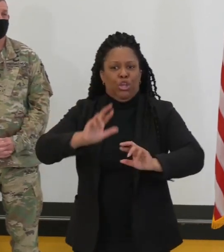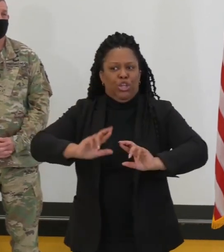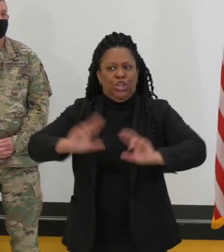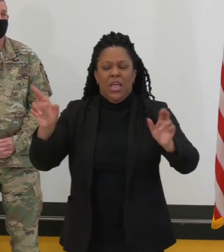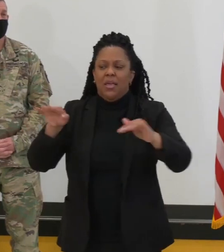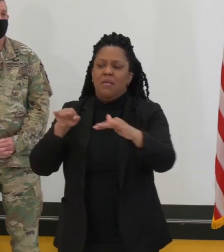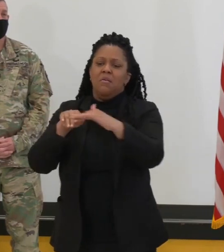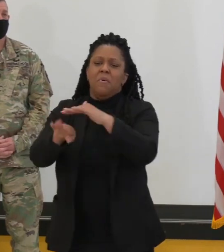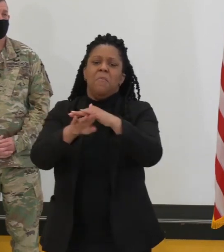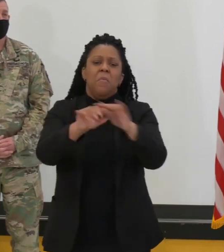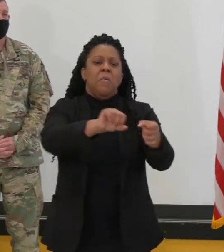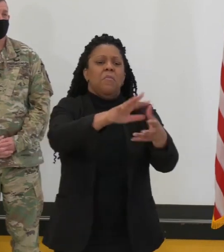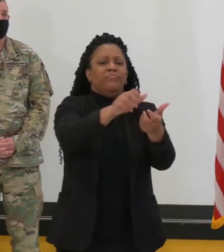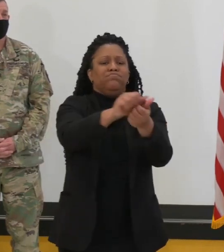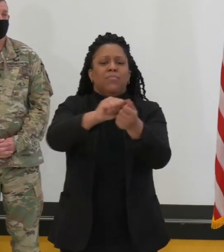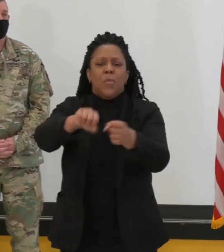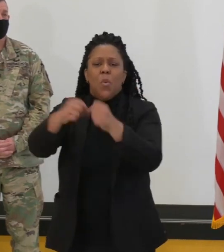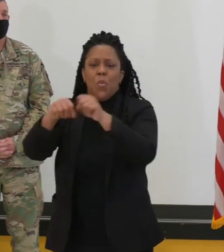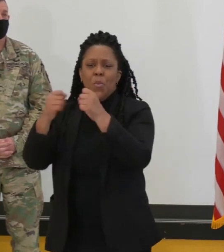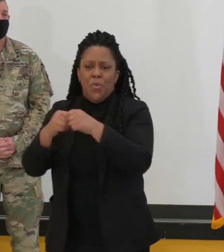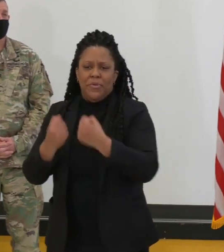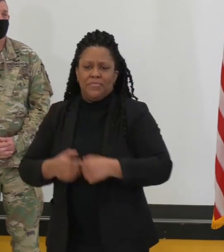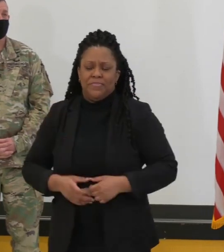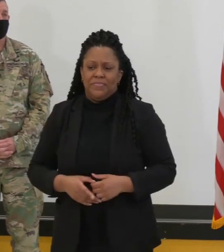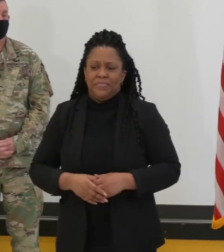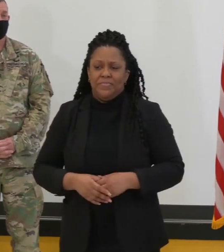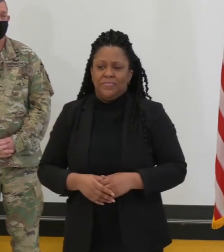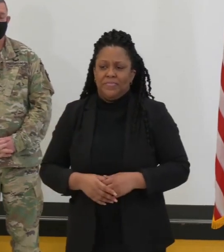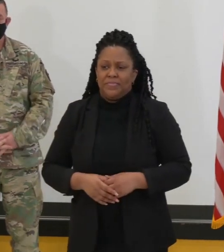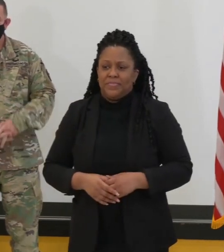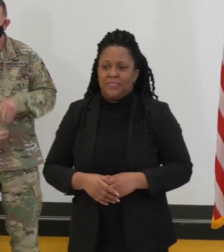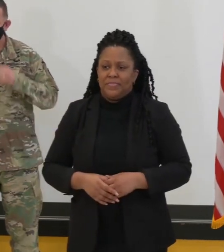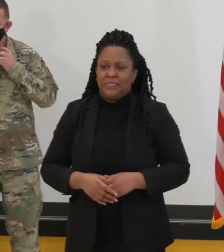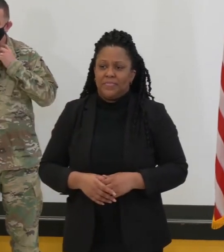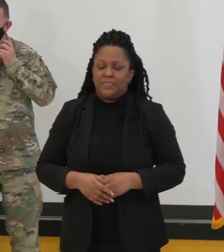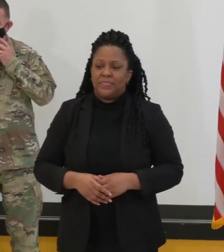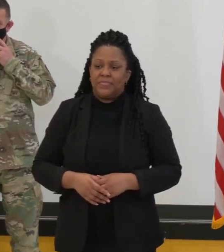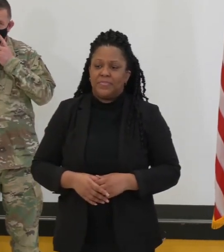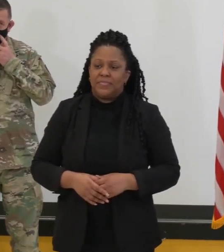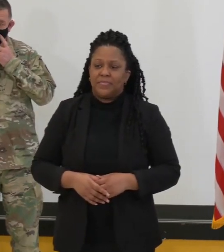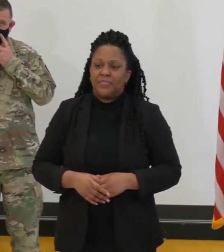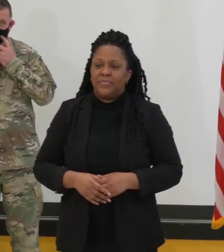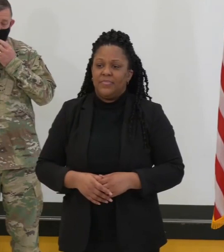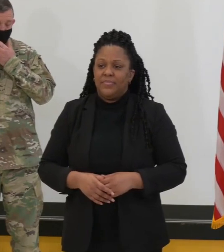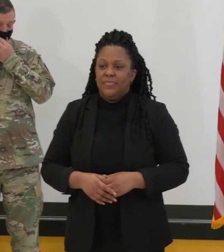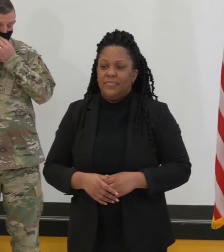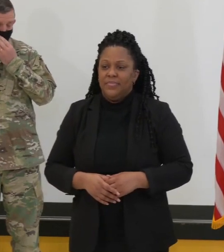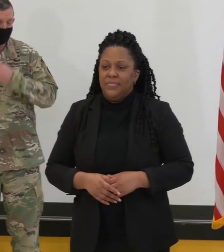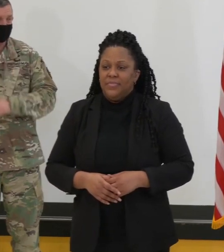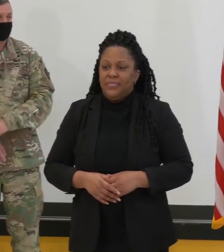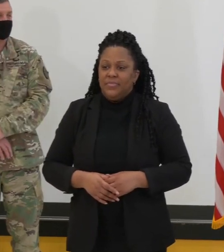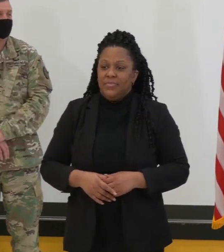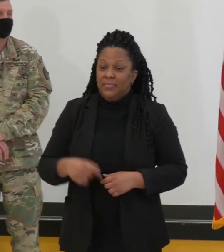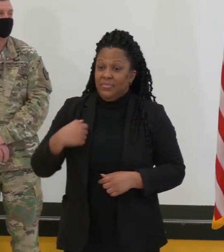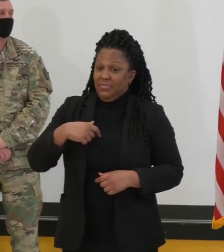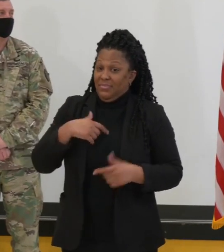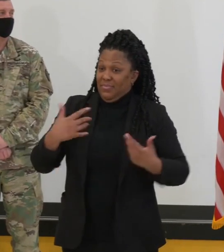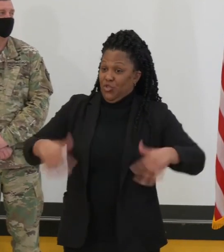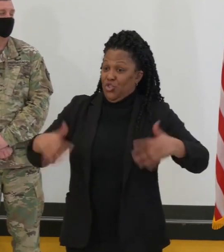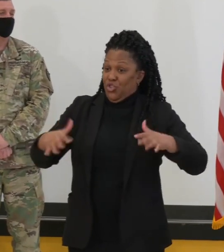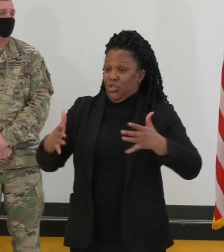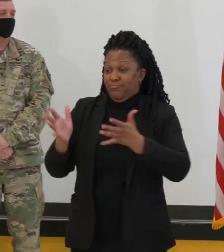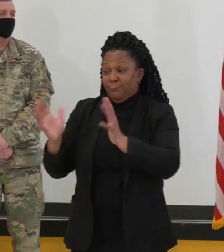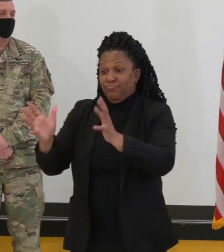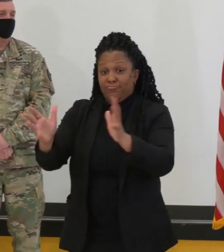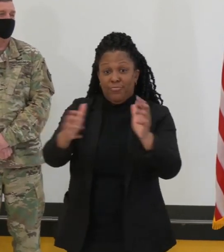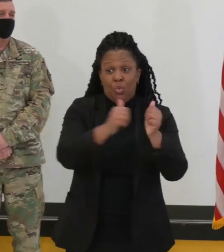hard-earned work. We have already spoken to many of the officers, and we'll continue to train and drill down with the